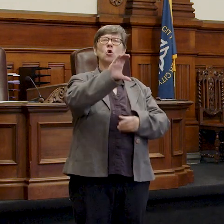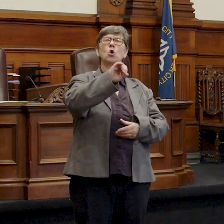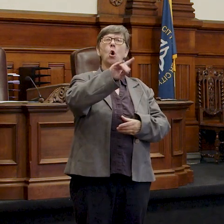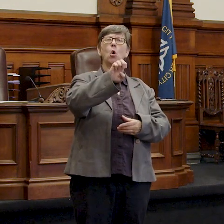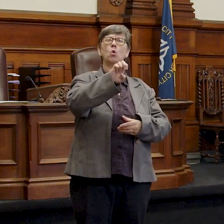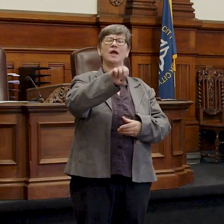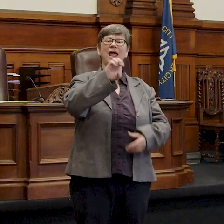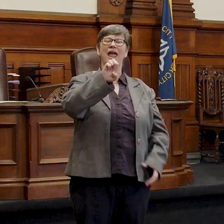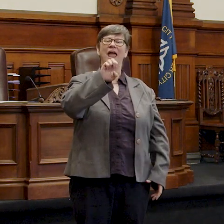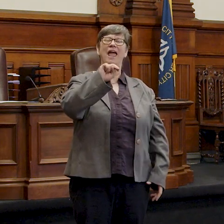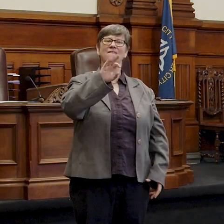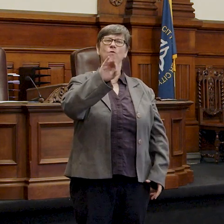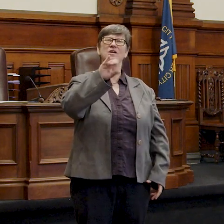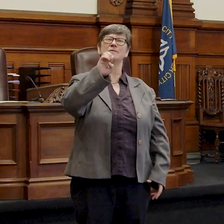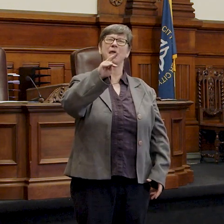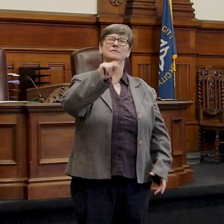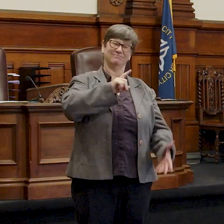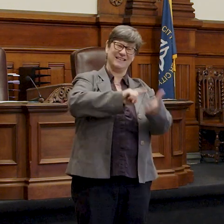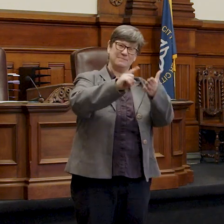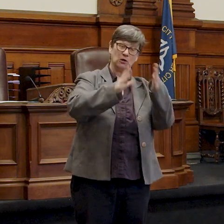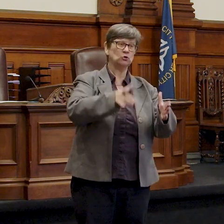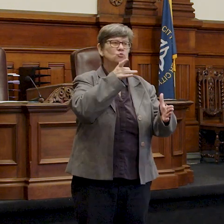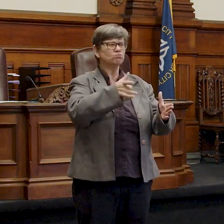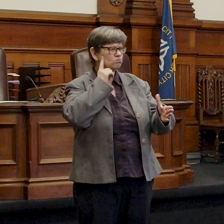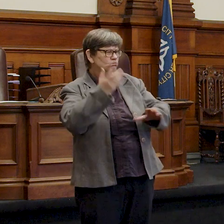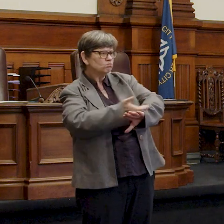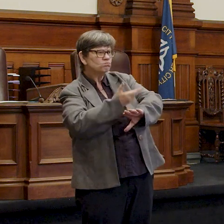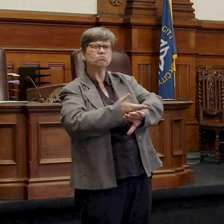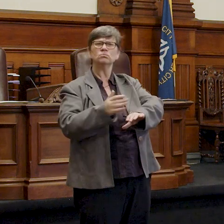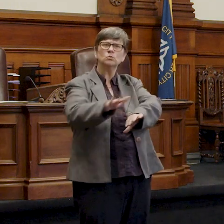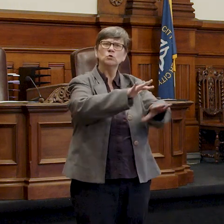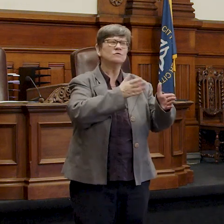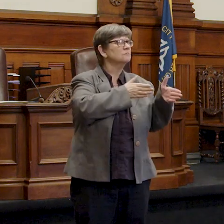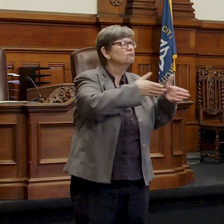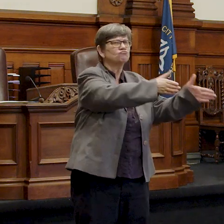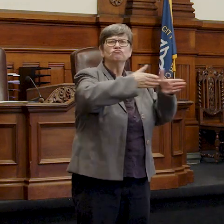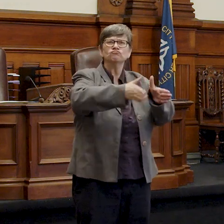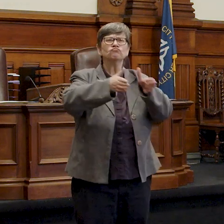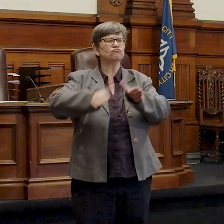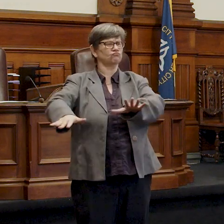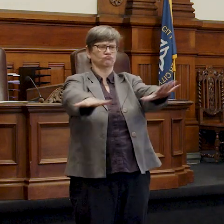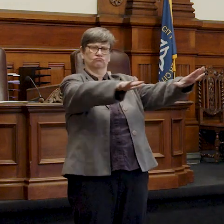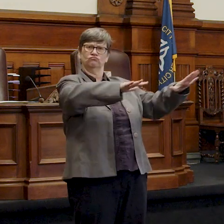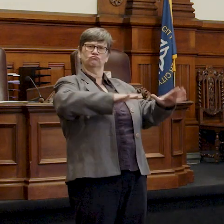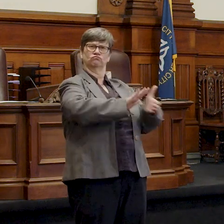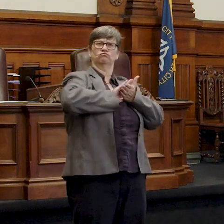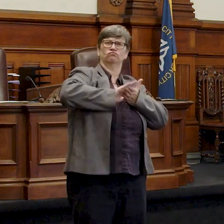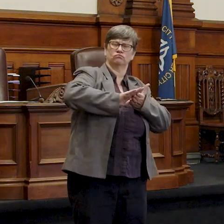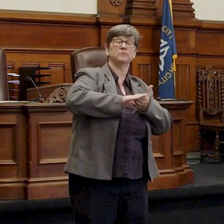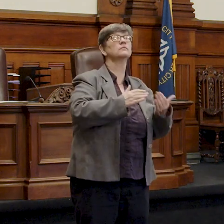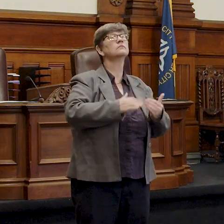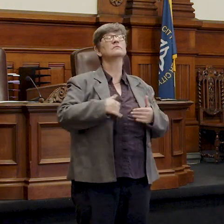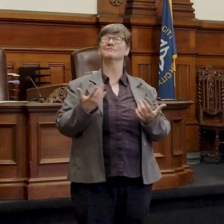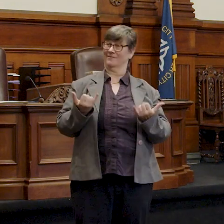that protects the visual appeal of our streetscape. Just like we're going after negligent landlords to reduce